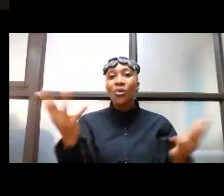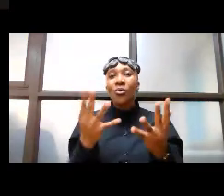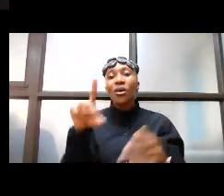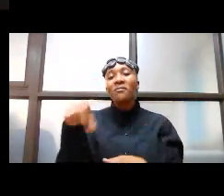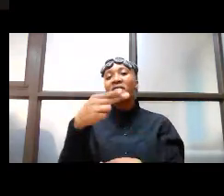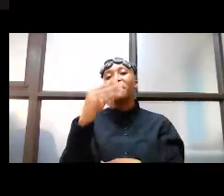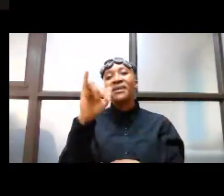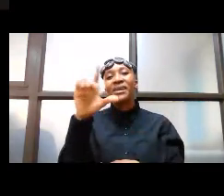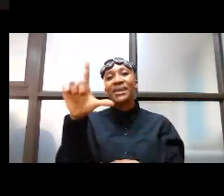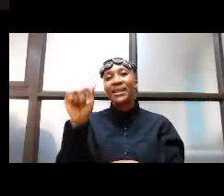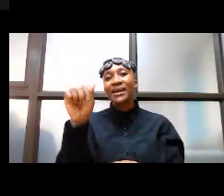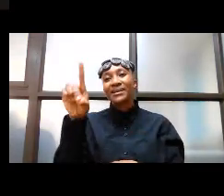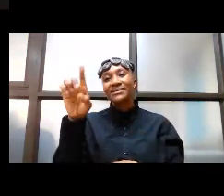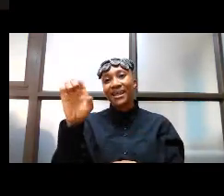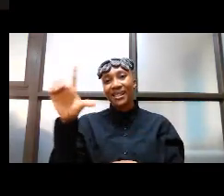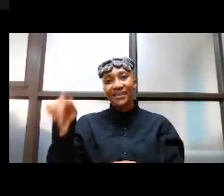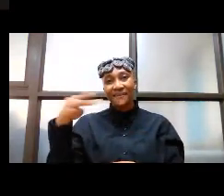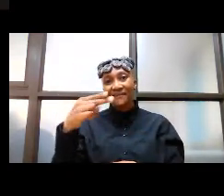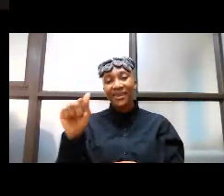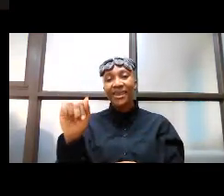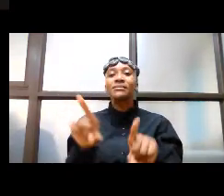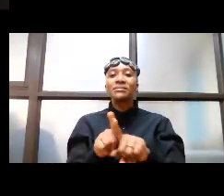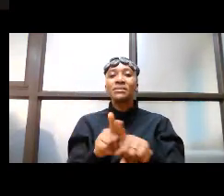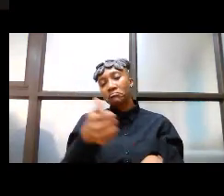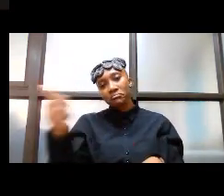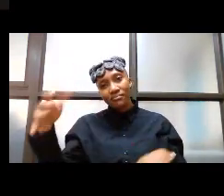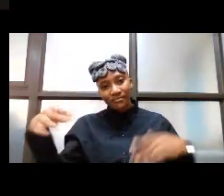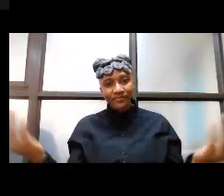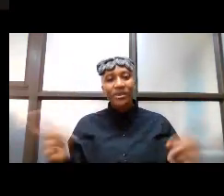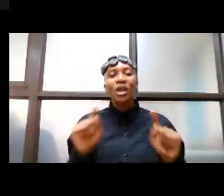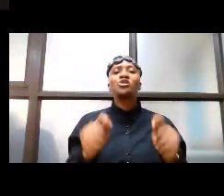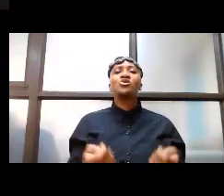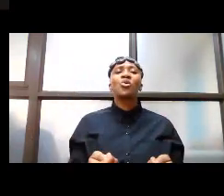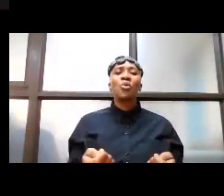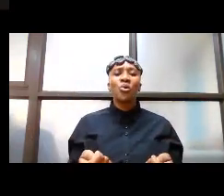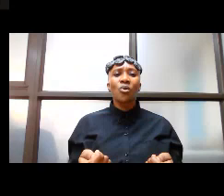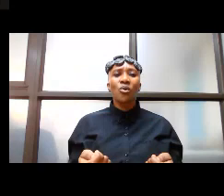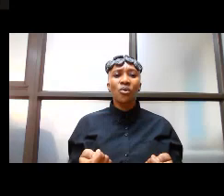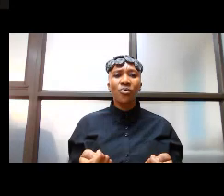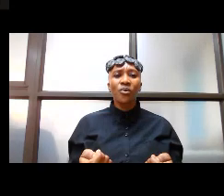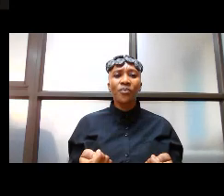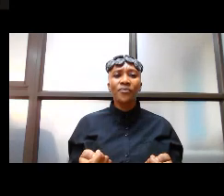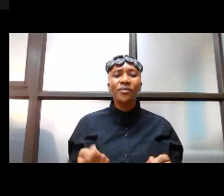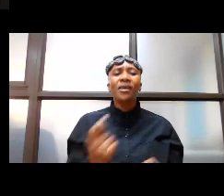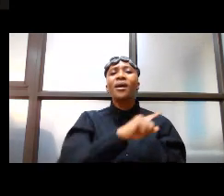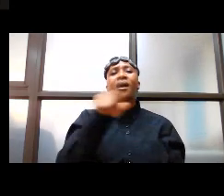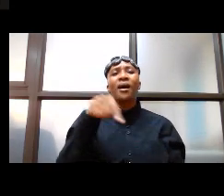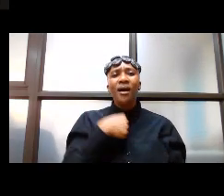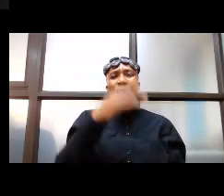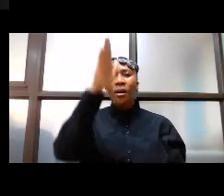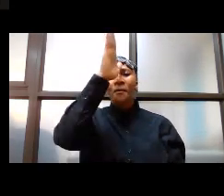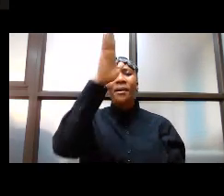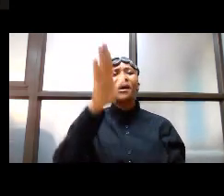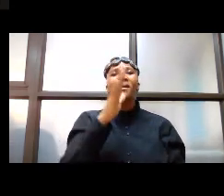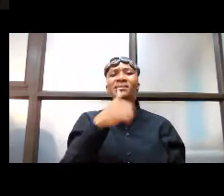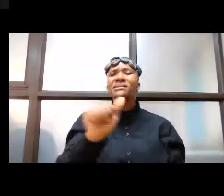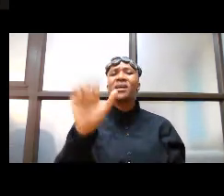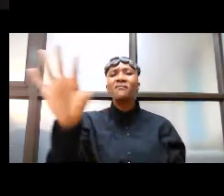So, but then why do our parents opted to take us